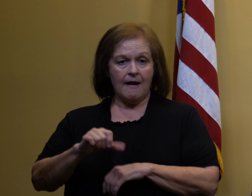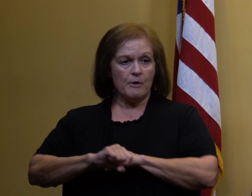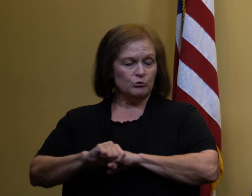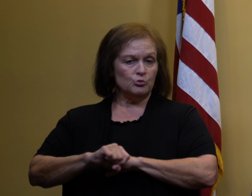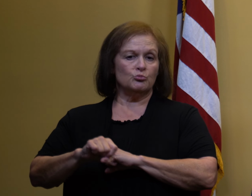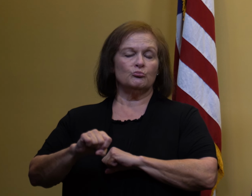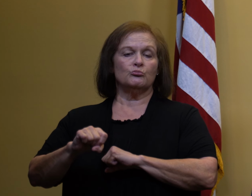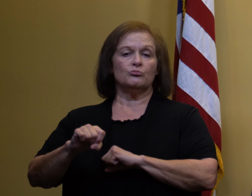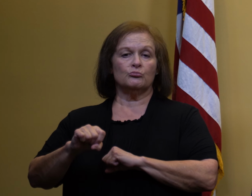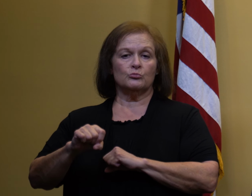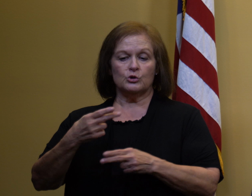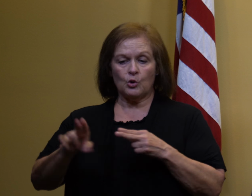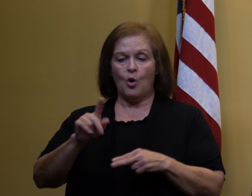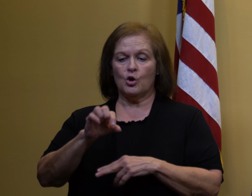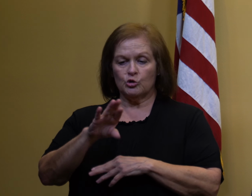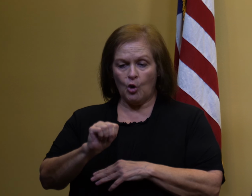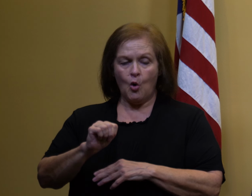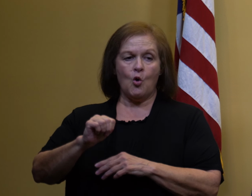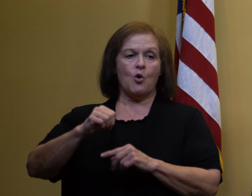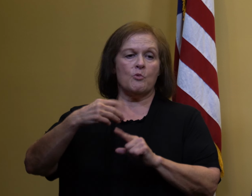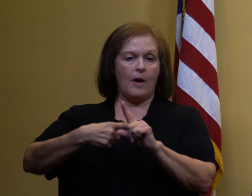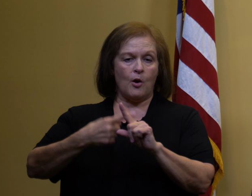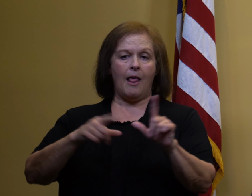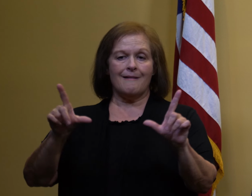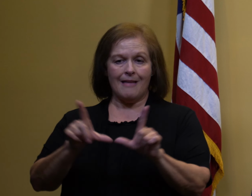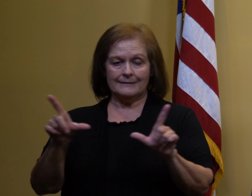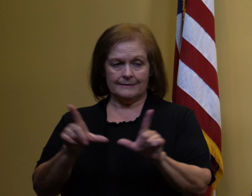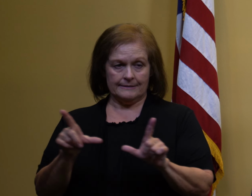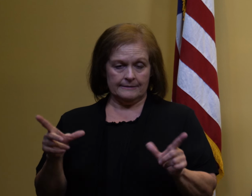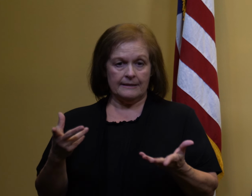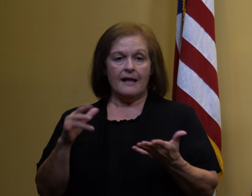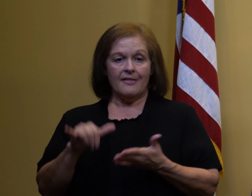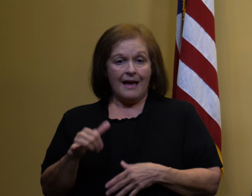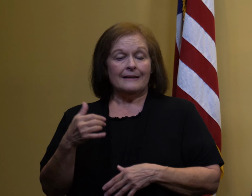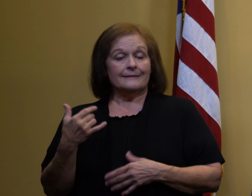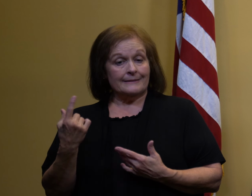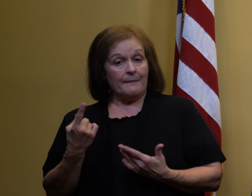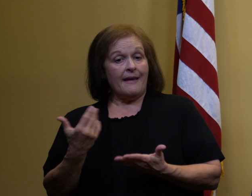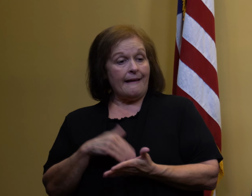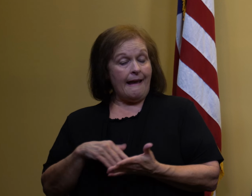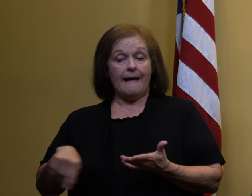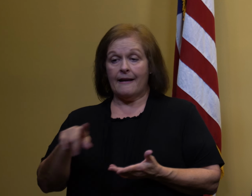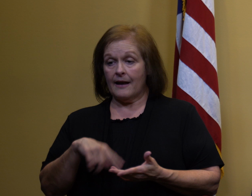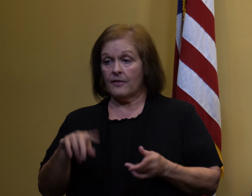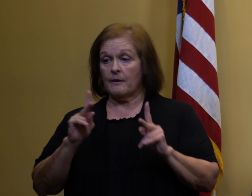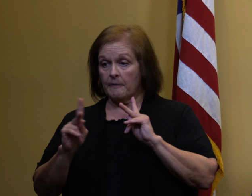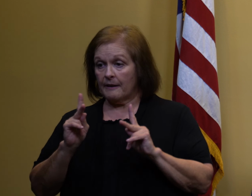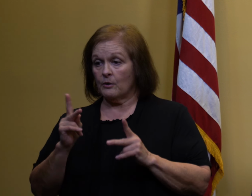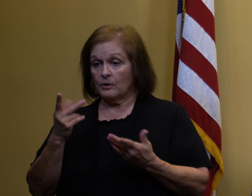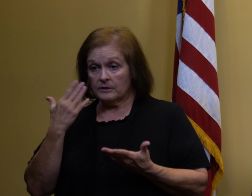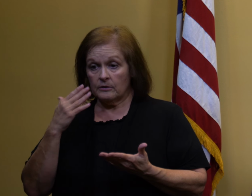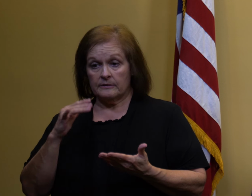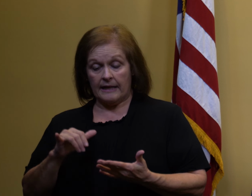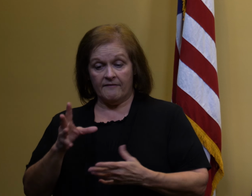or commercial short-term rental licenses. And this is something, again, that our residents, those that have been a part of our short-term